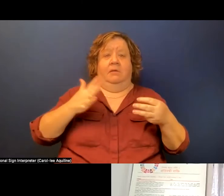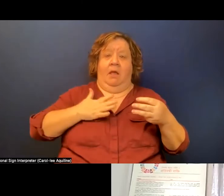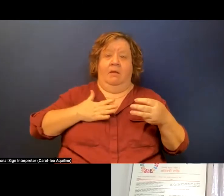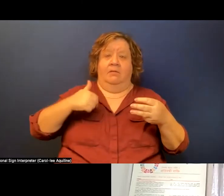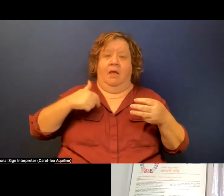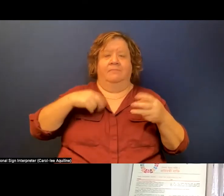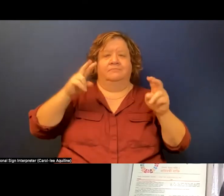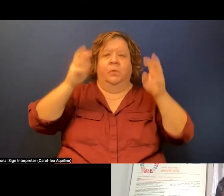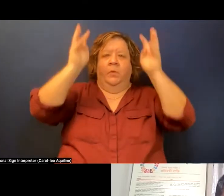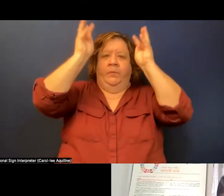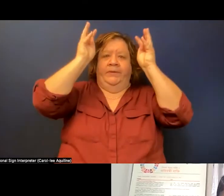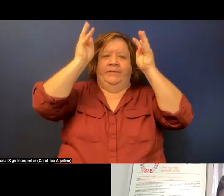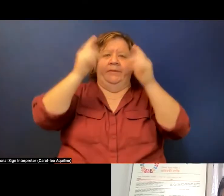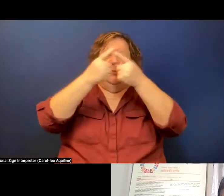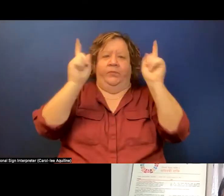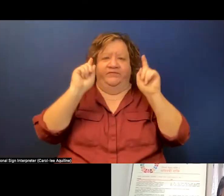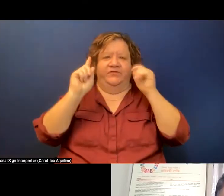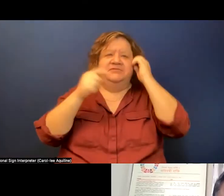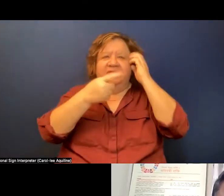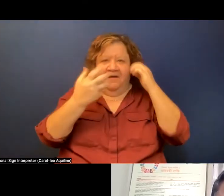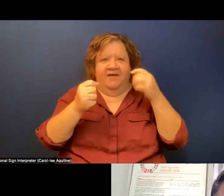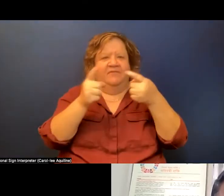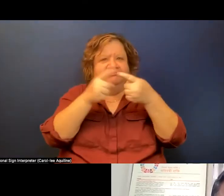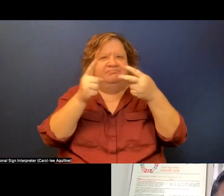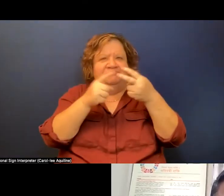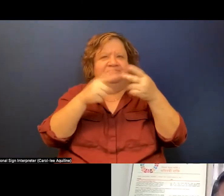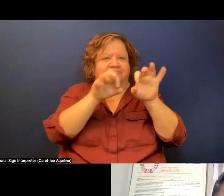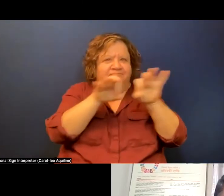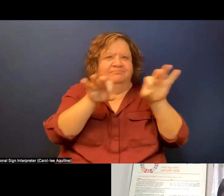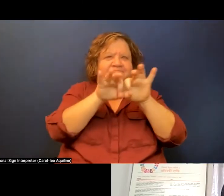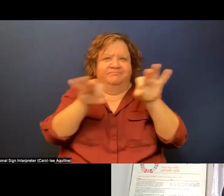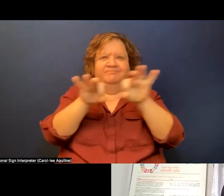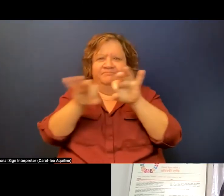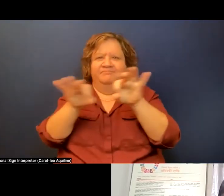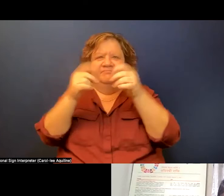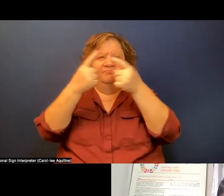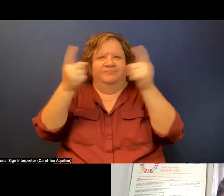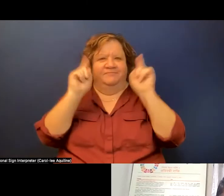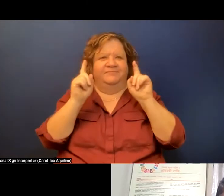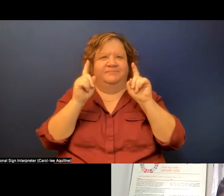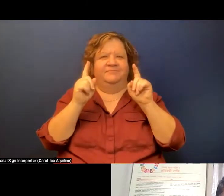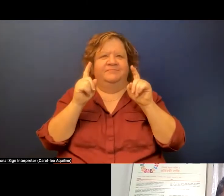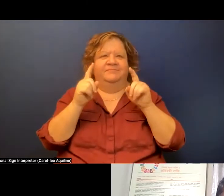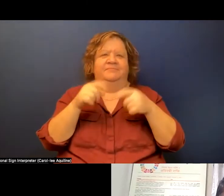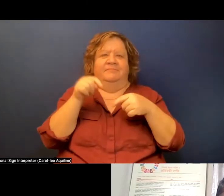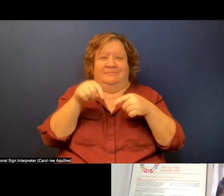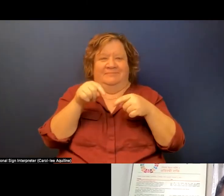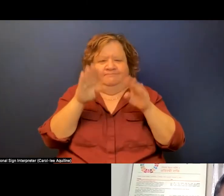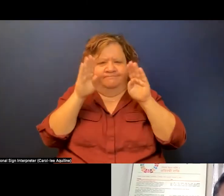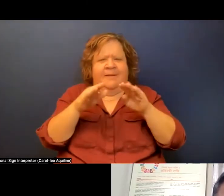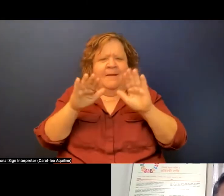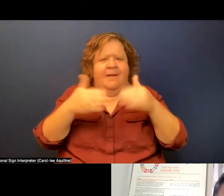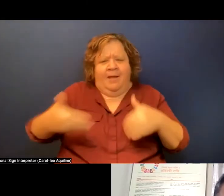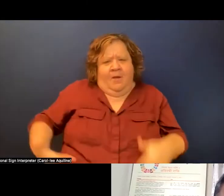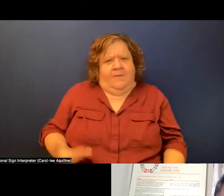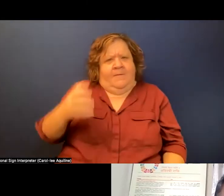the efforts of DRF-supported OPD coalition in Bangladesh to promote implementation of GDS 18 commitments